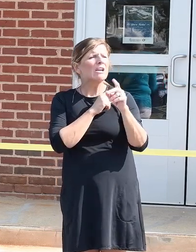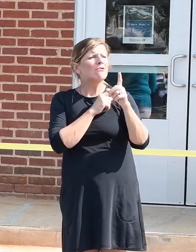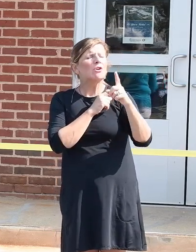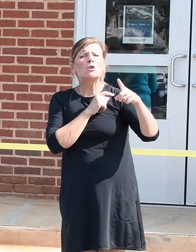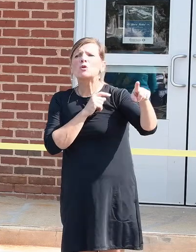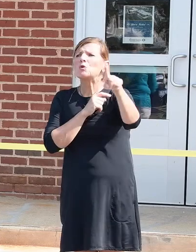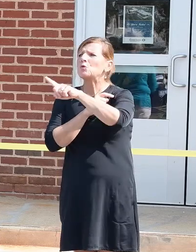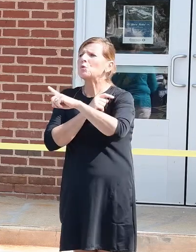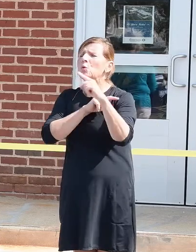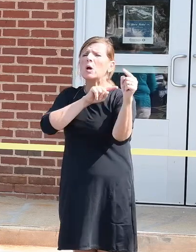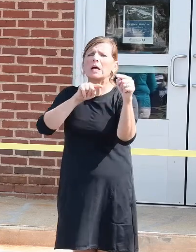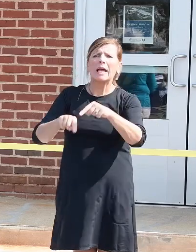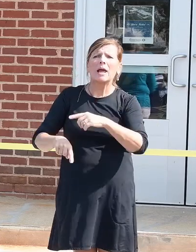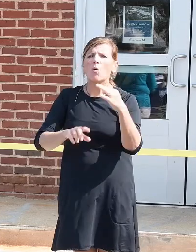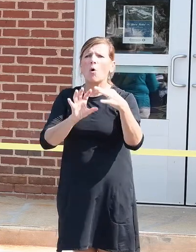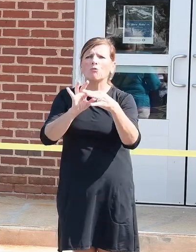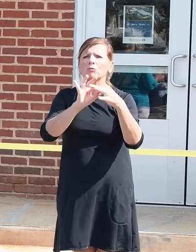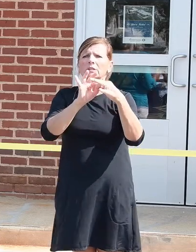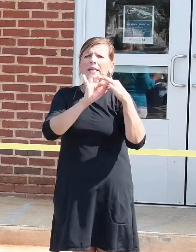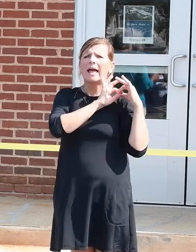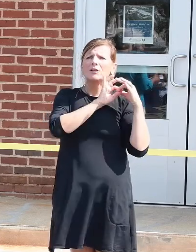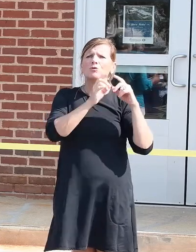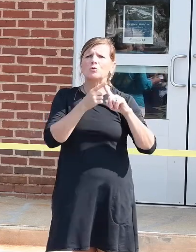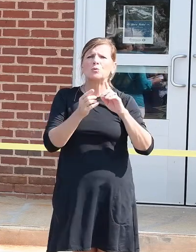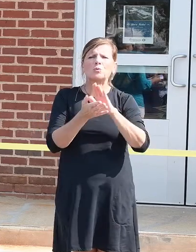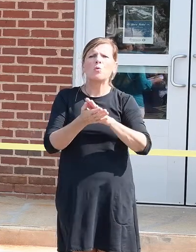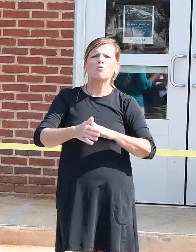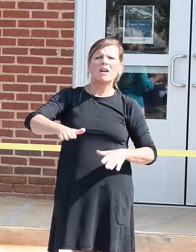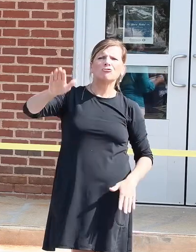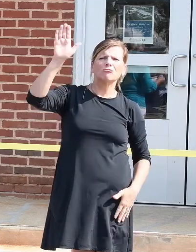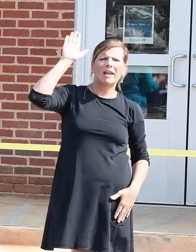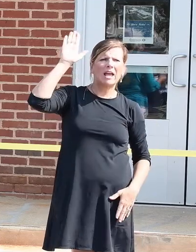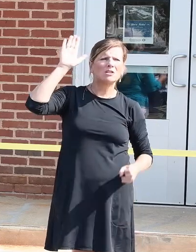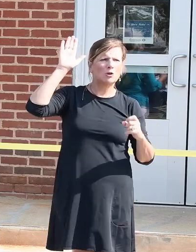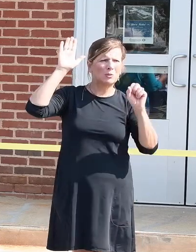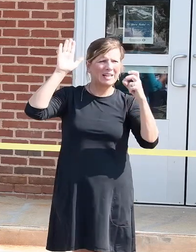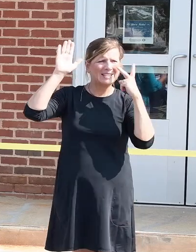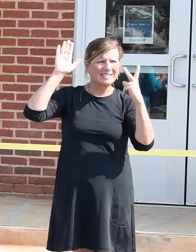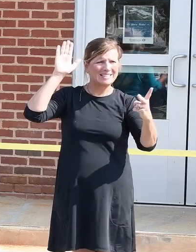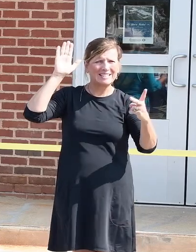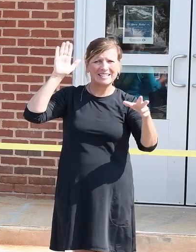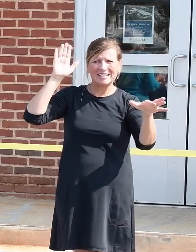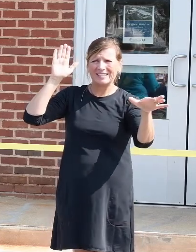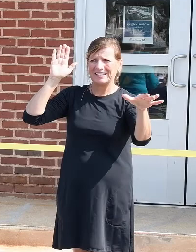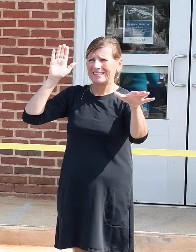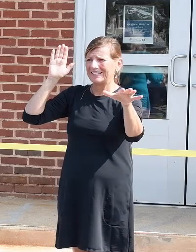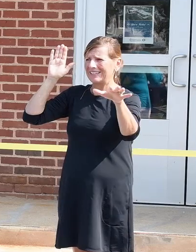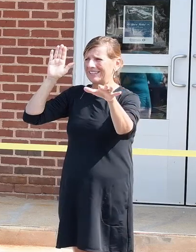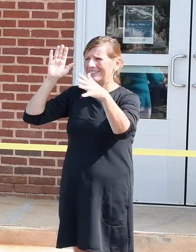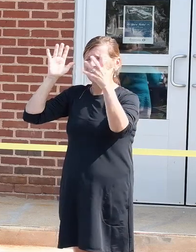had any relationship to this school back then, please raise your hands so we can see all of you in this audience?